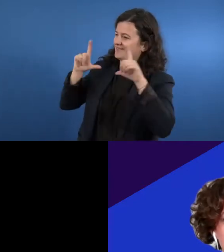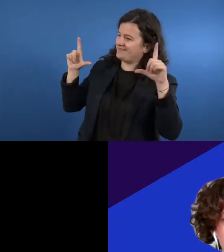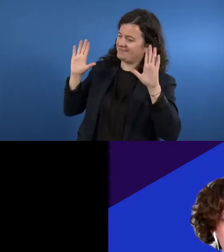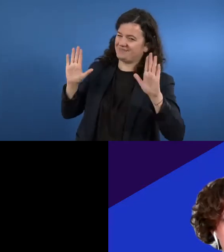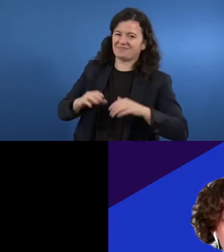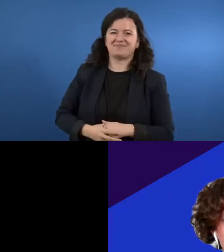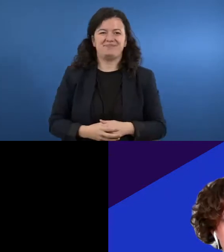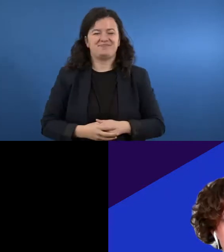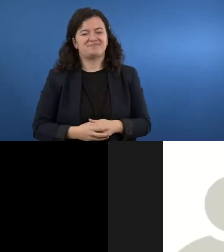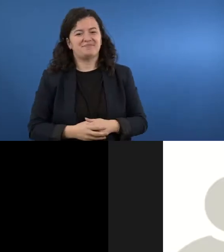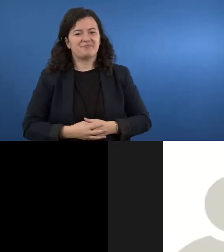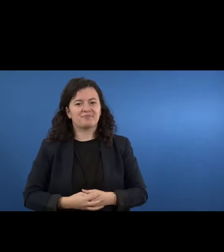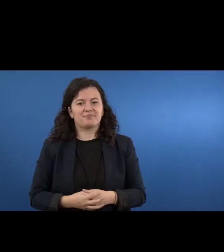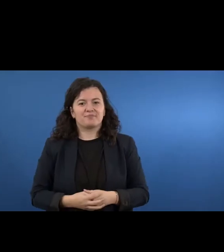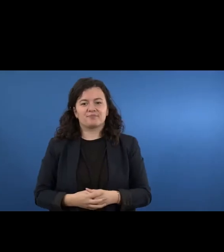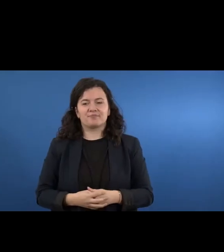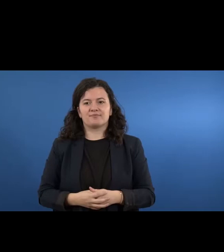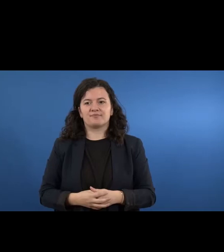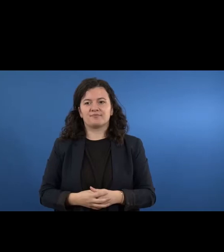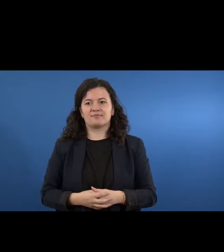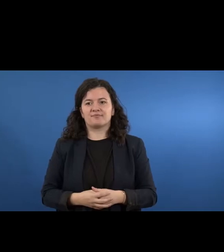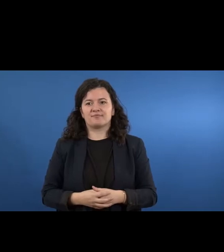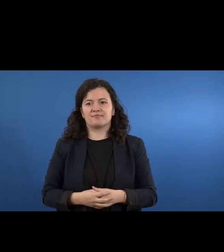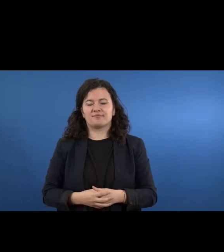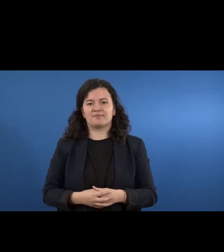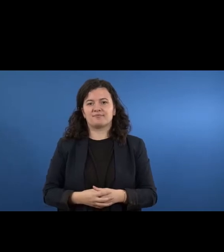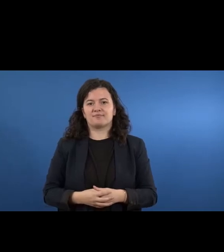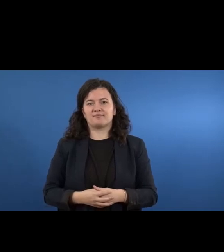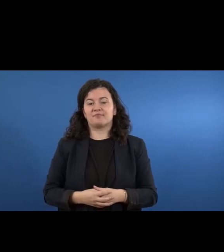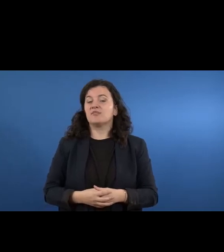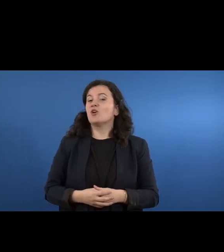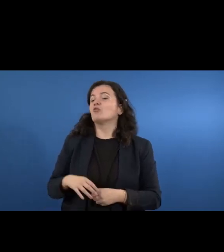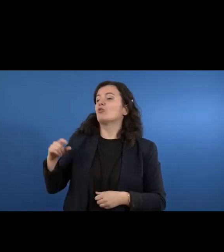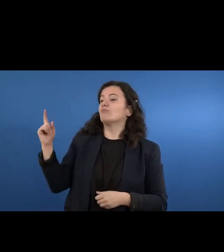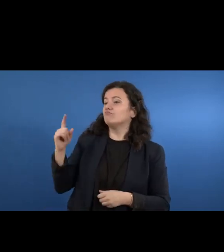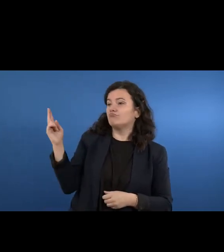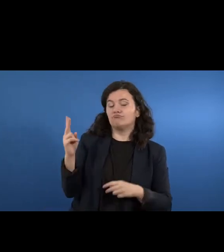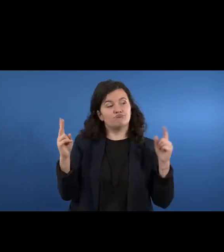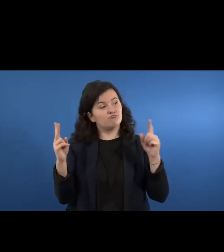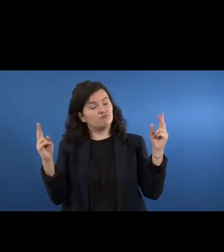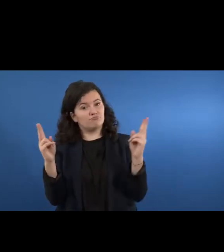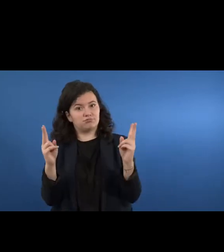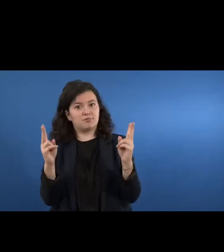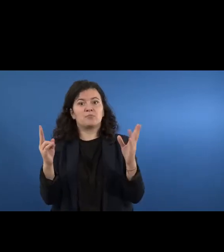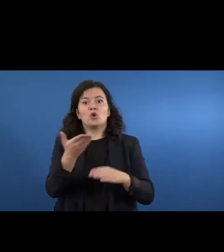everyone. So now, while I was introducing the panelists as participants, you had a